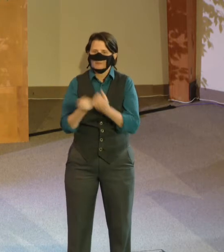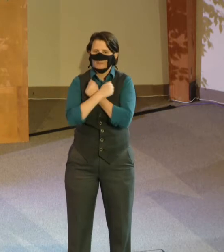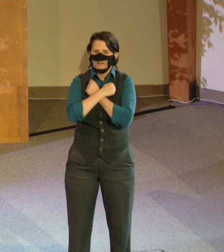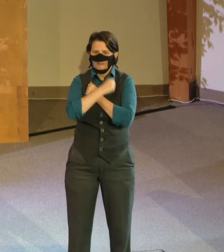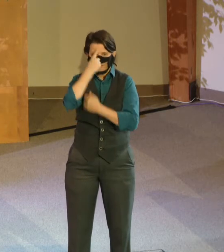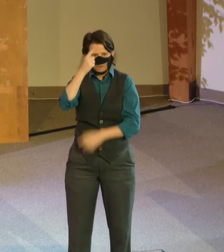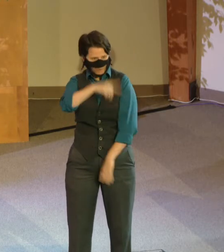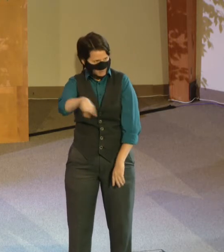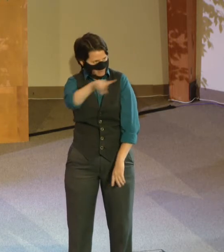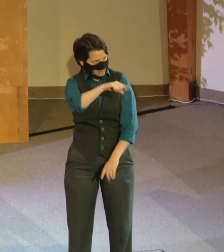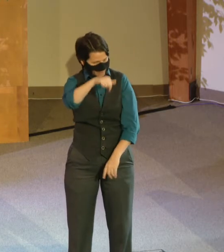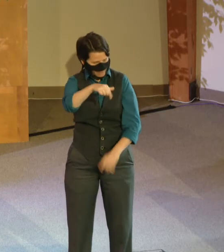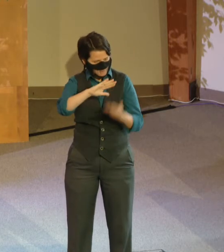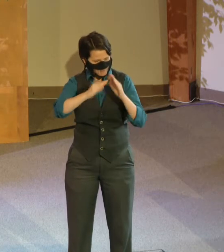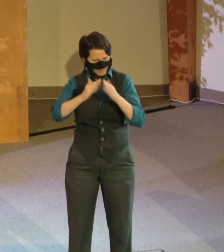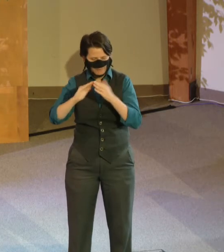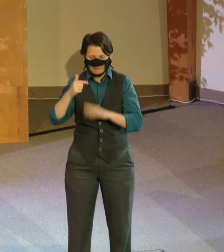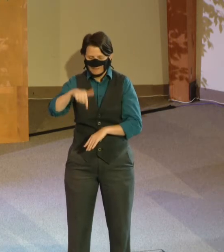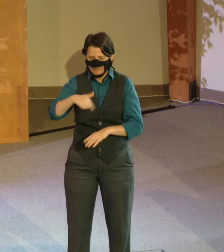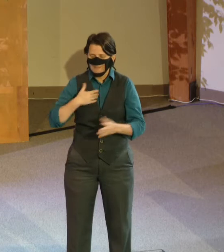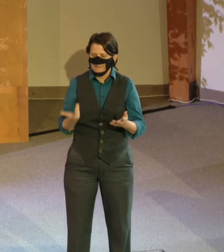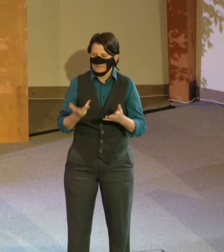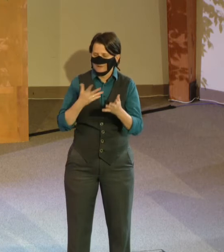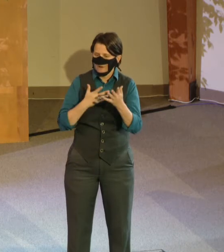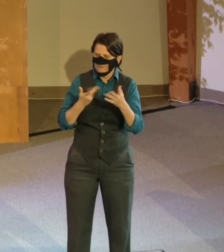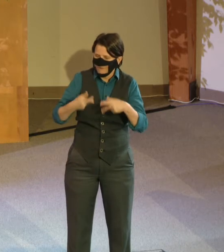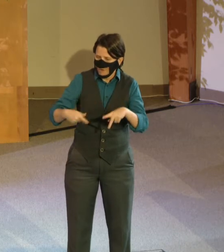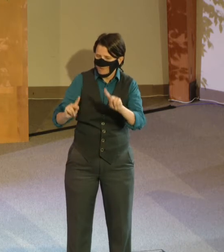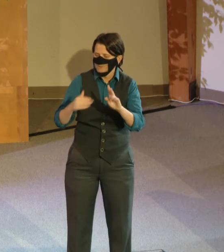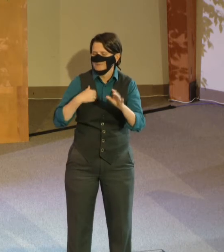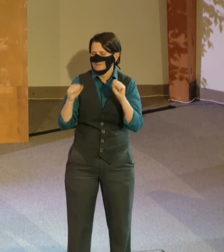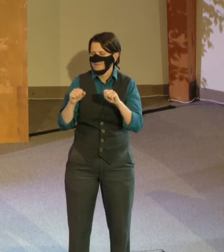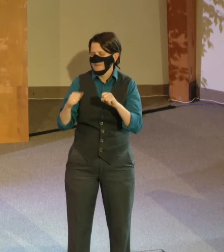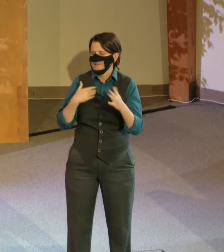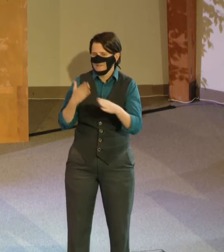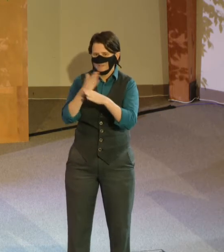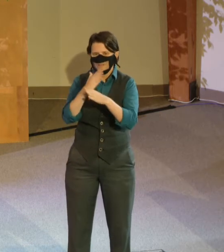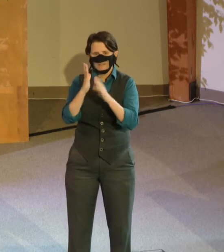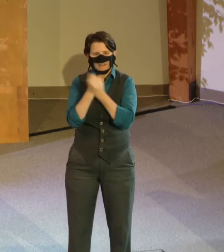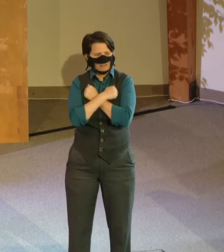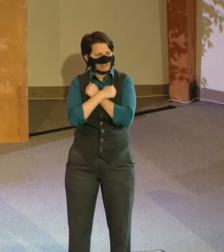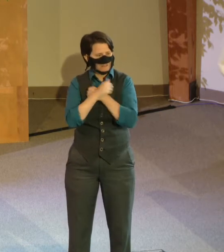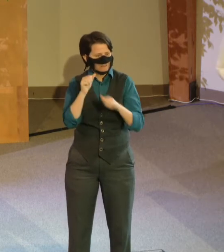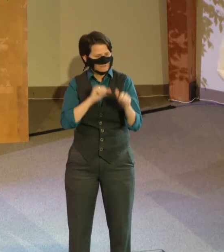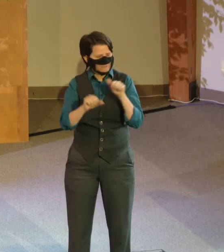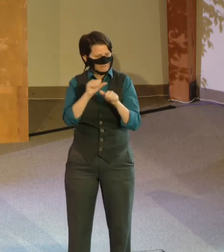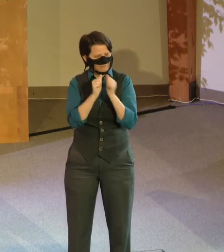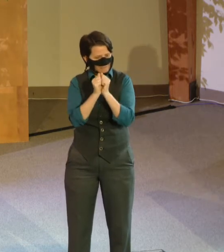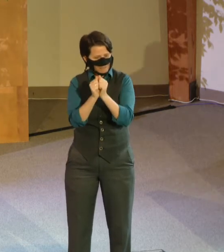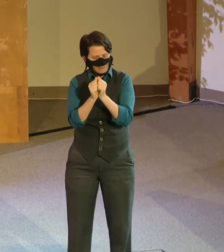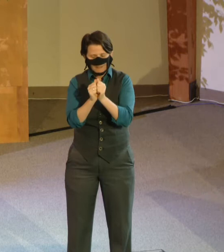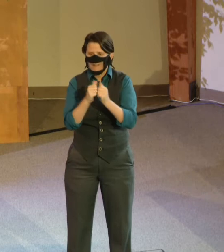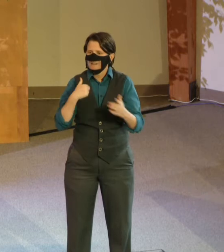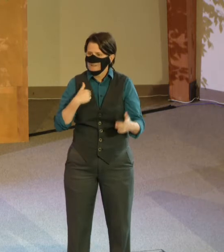this is our opportunity to share our love with them and to also recommit ourselves. Every